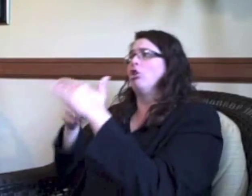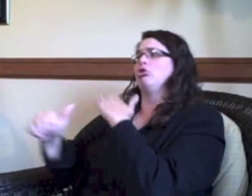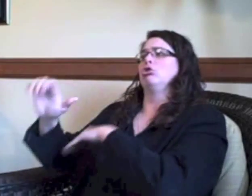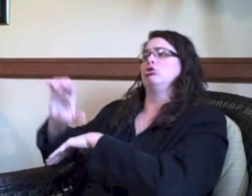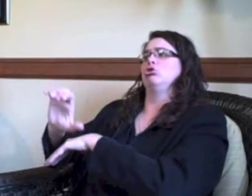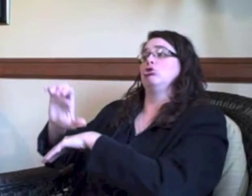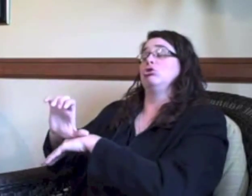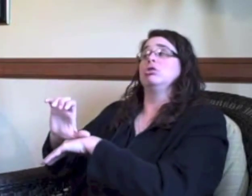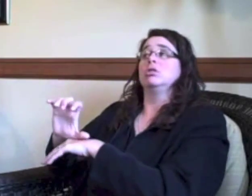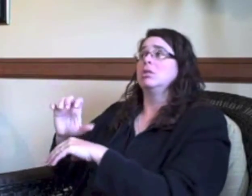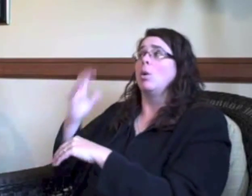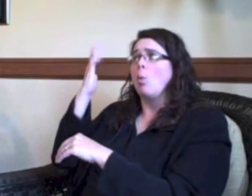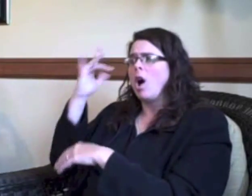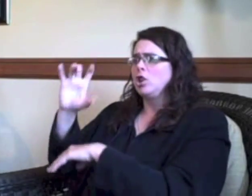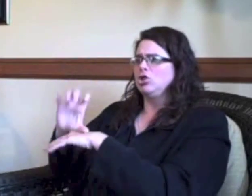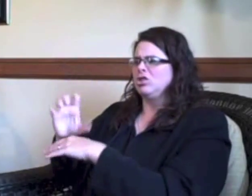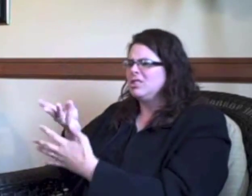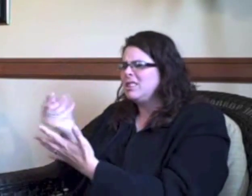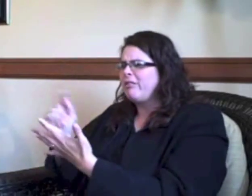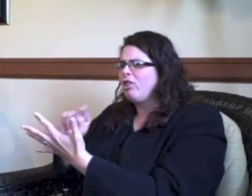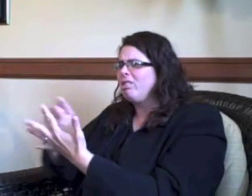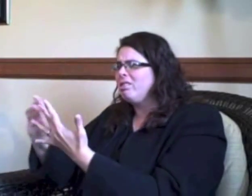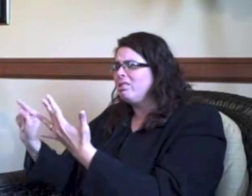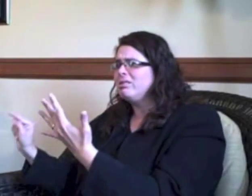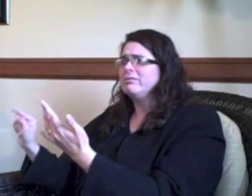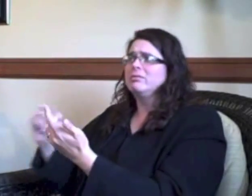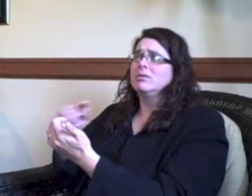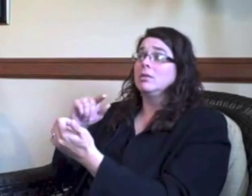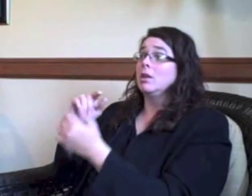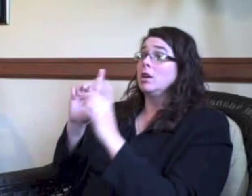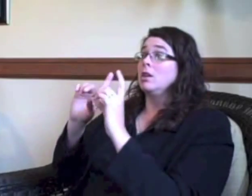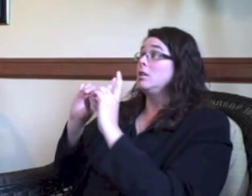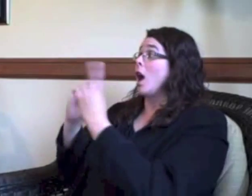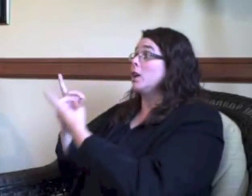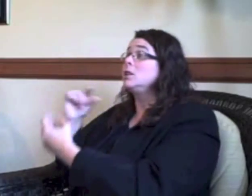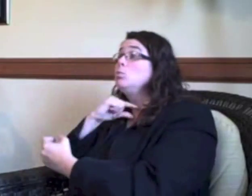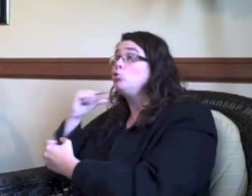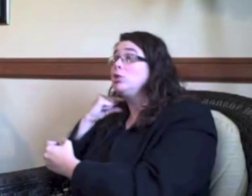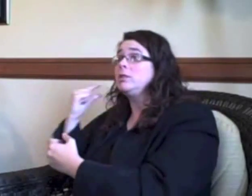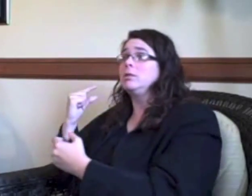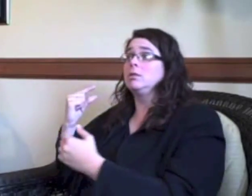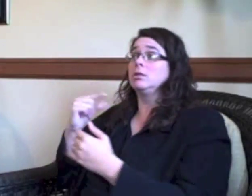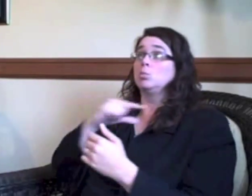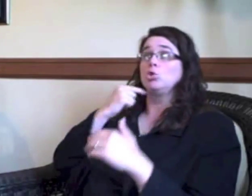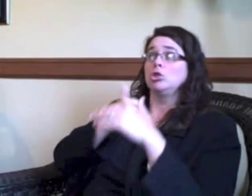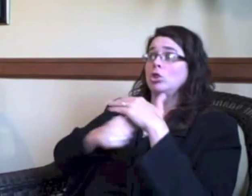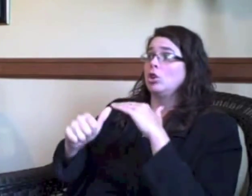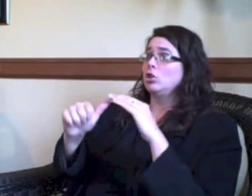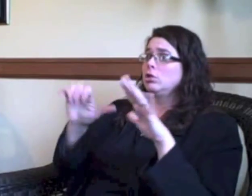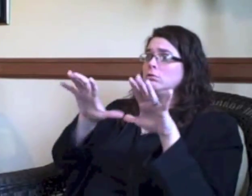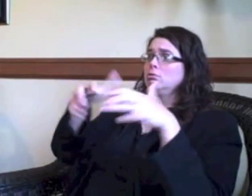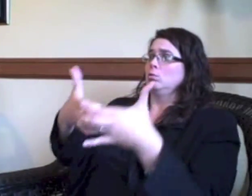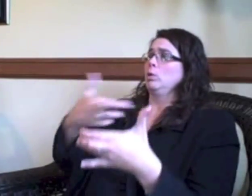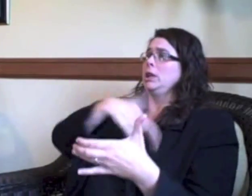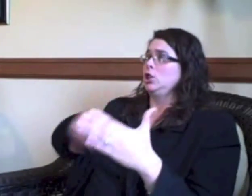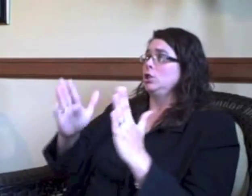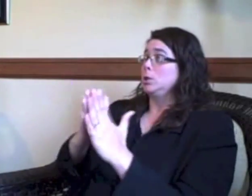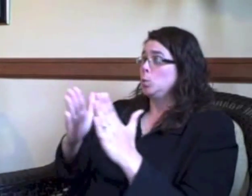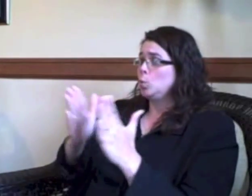other vocations as well underneath the church. There are several things. There are diocesan priests, and also priests